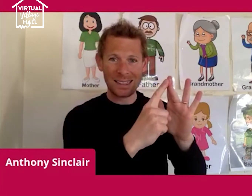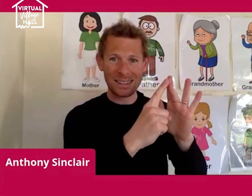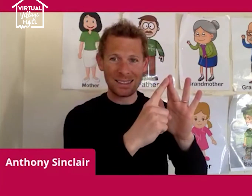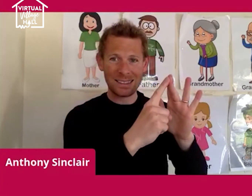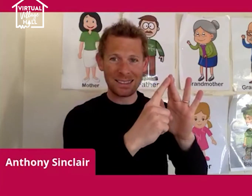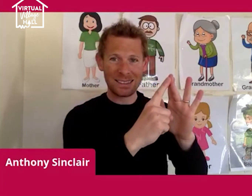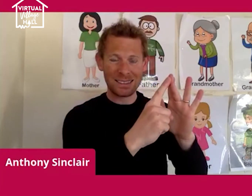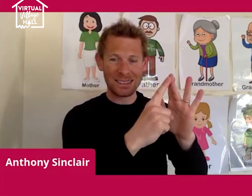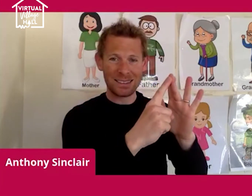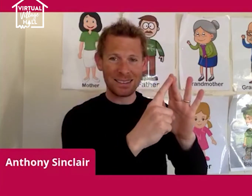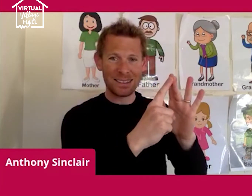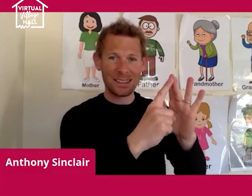I,